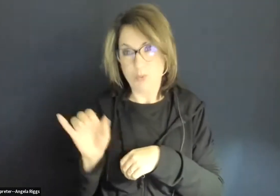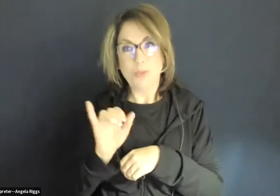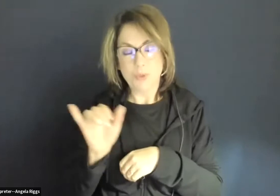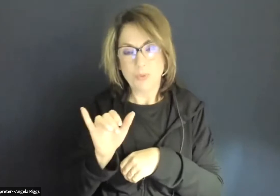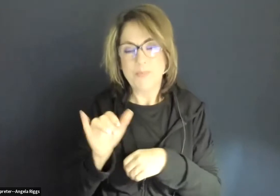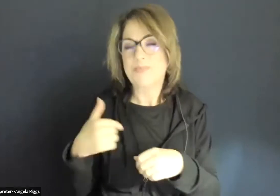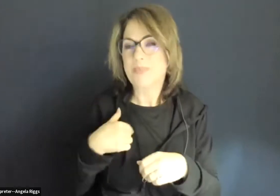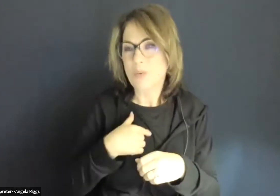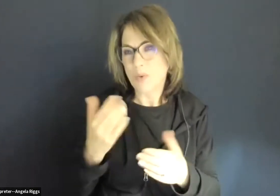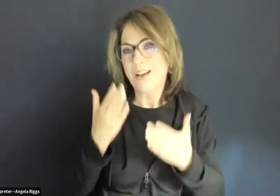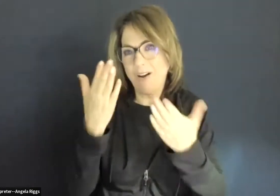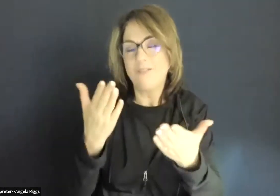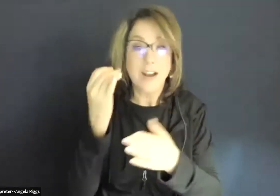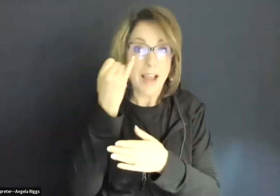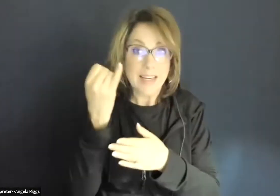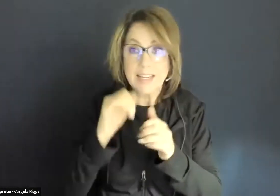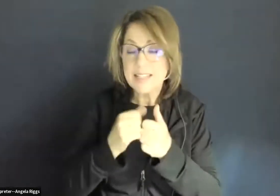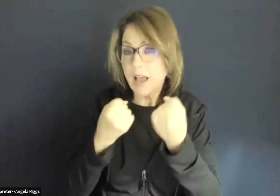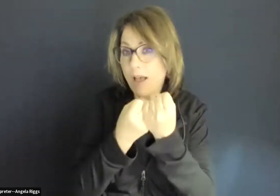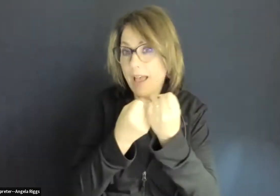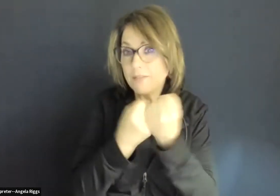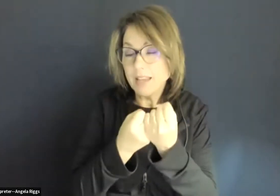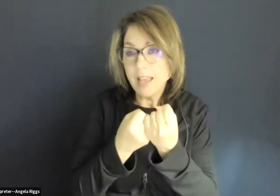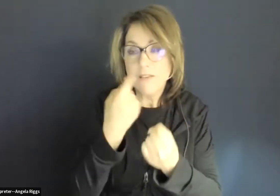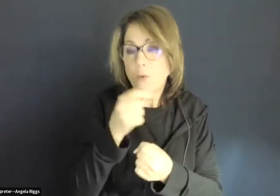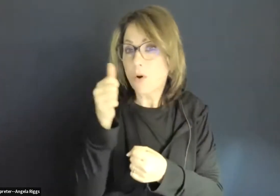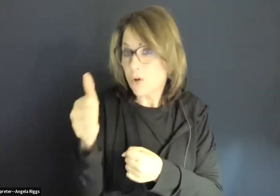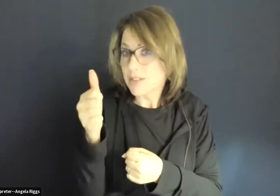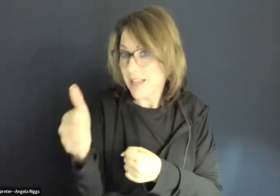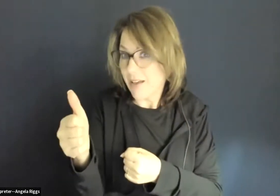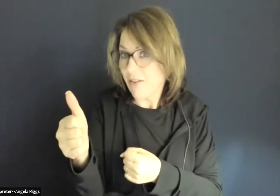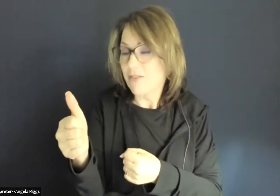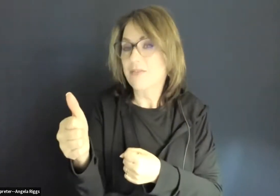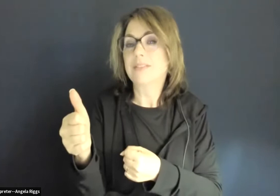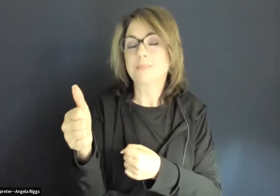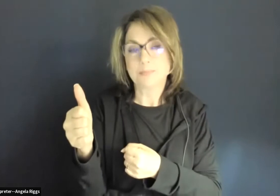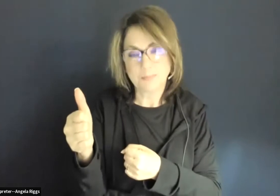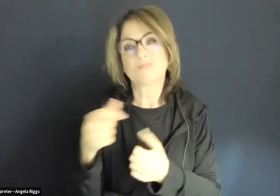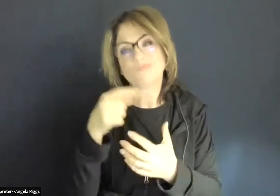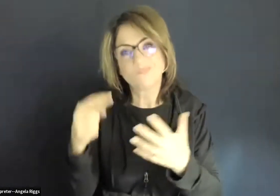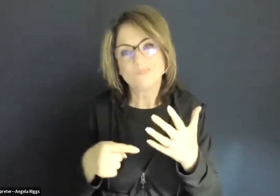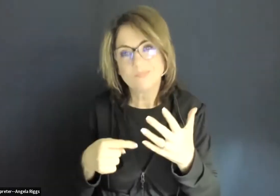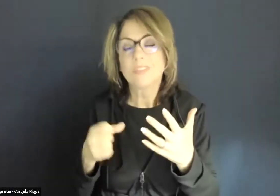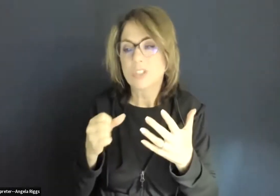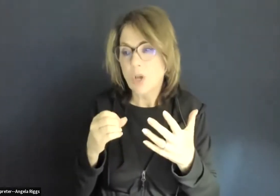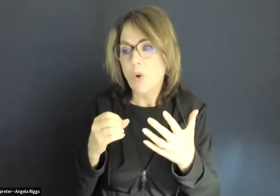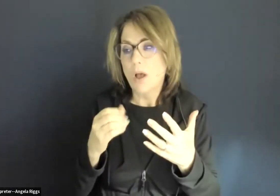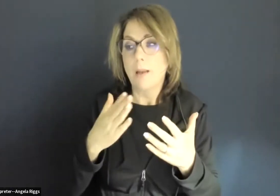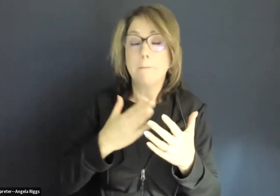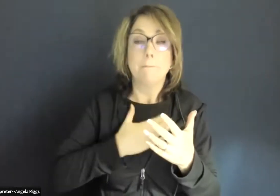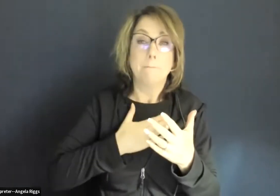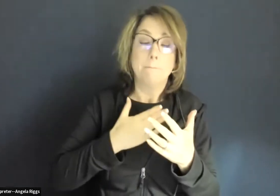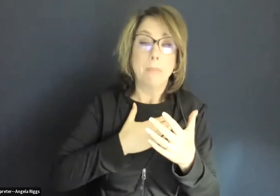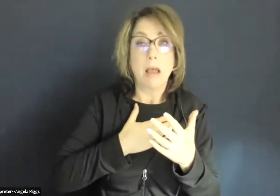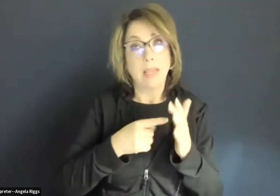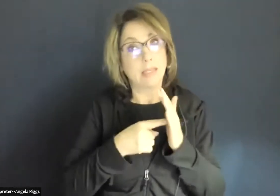we offered her ideas on how to advocate for herself and things like that. So that's just my little example. I'm